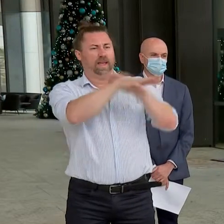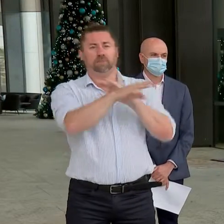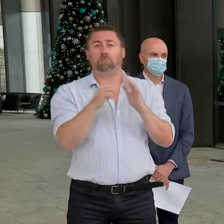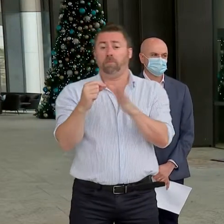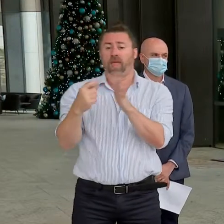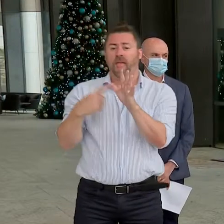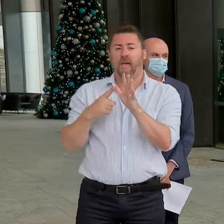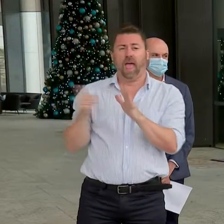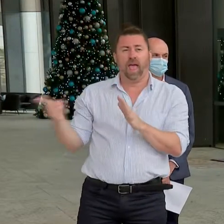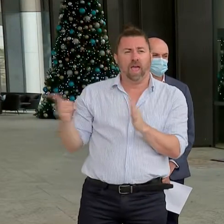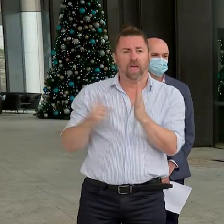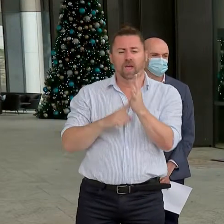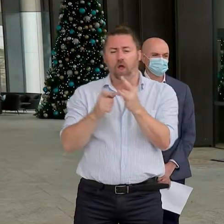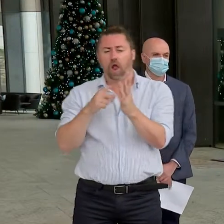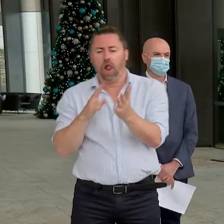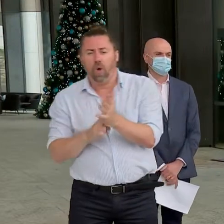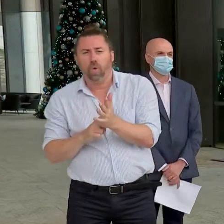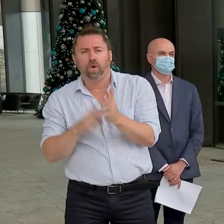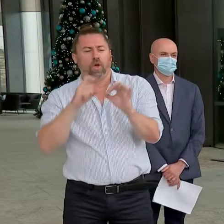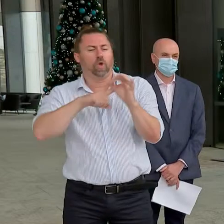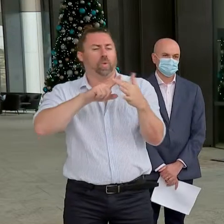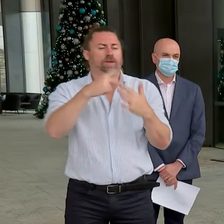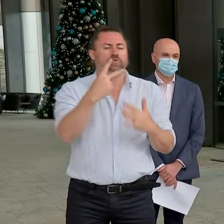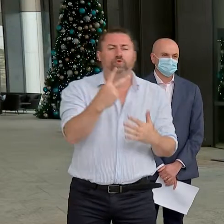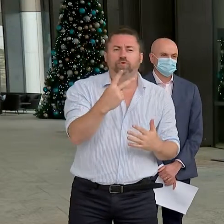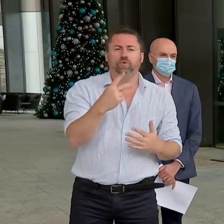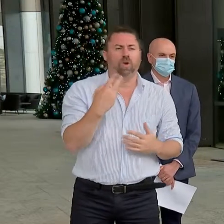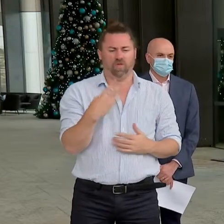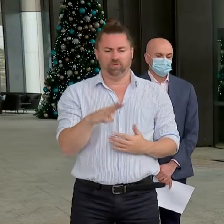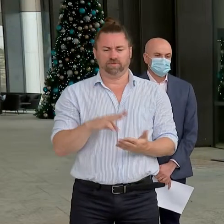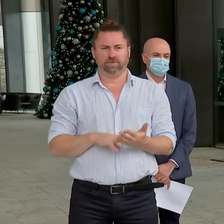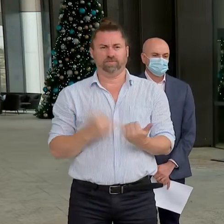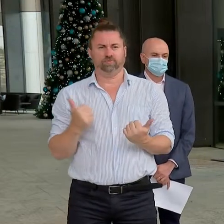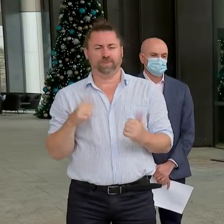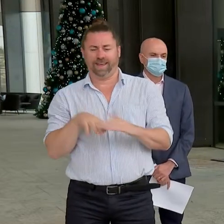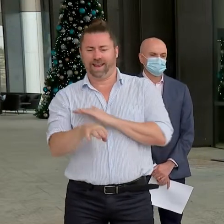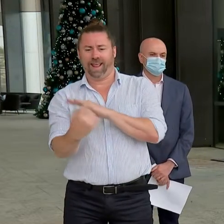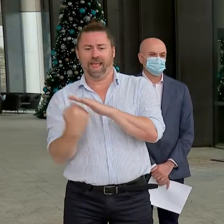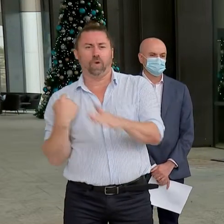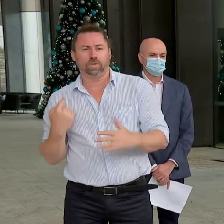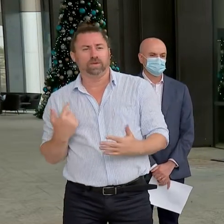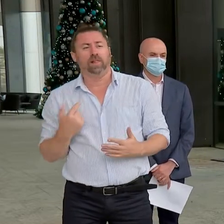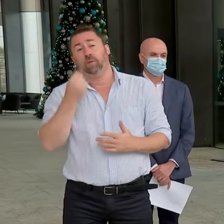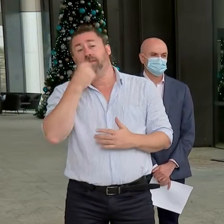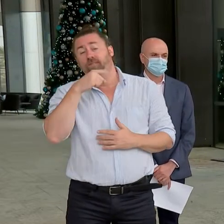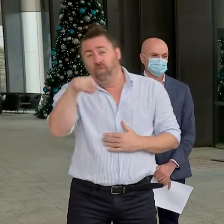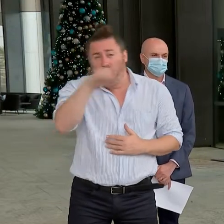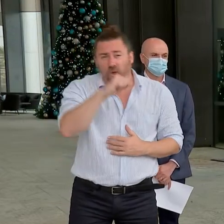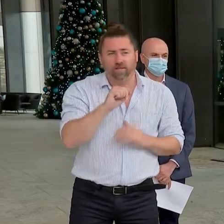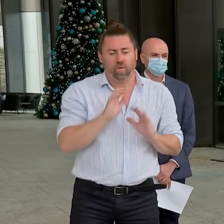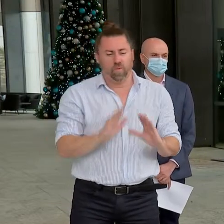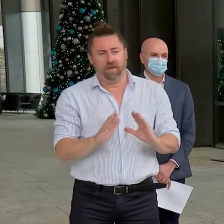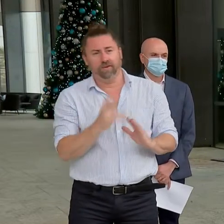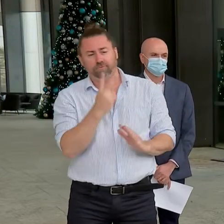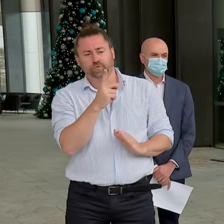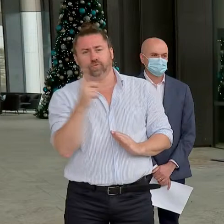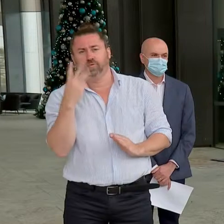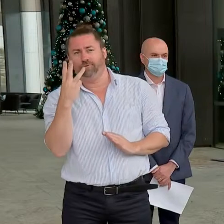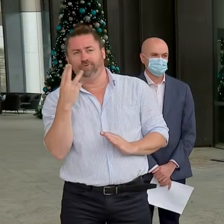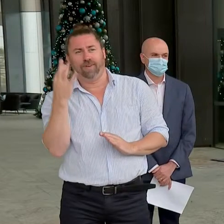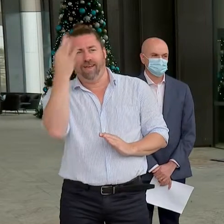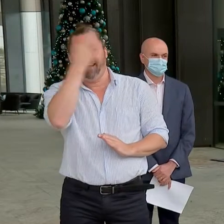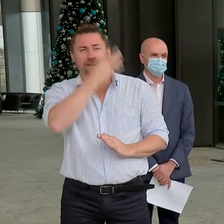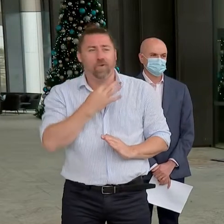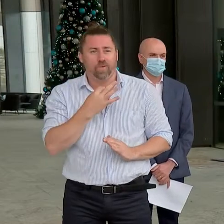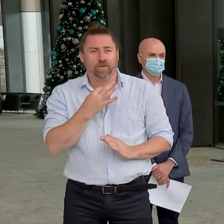and the QE2 hospitals. But we do know that in some cases there was 2 to 3 hour waiting times, both in walk-in and also some